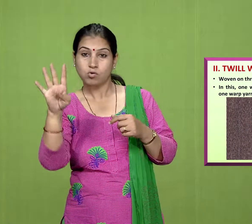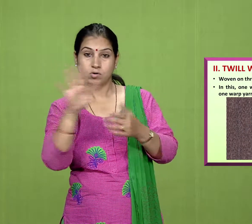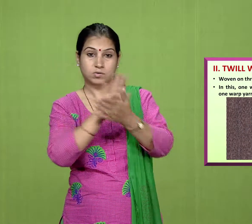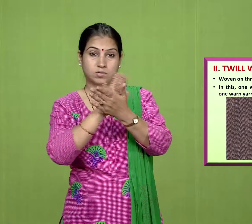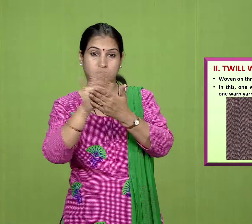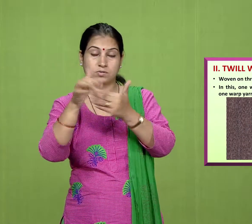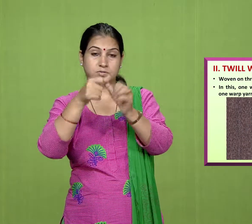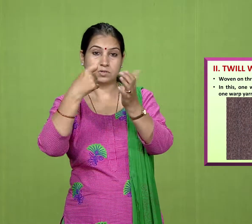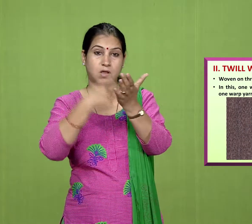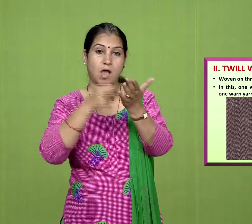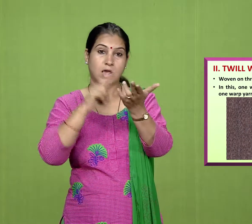yarn.